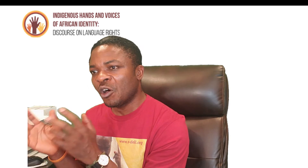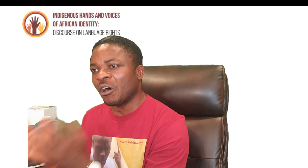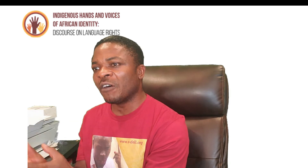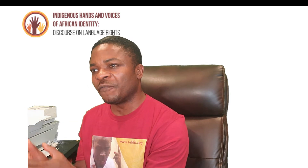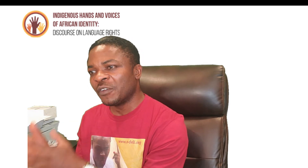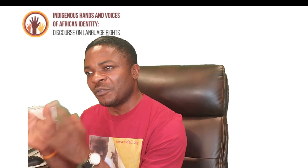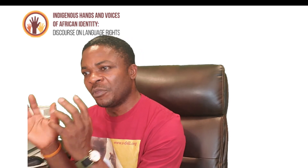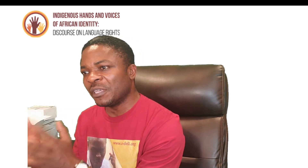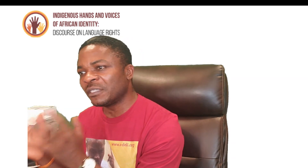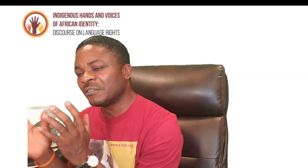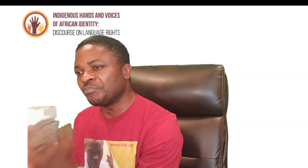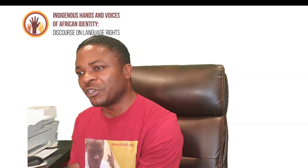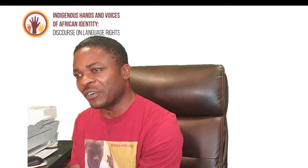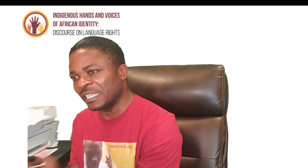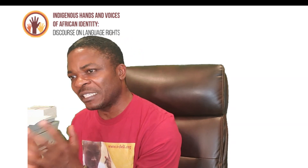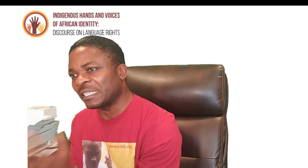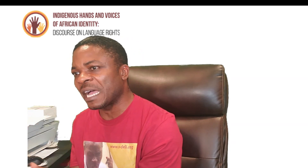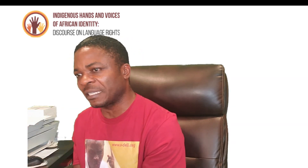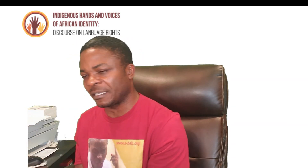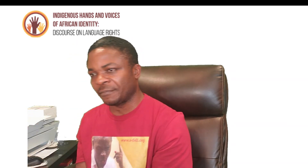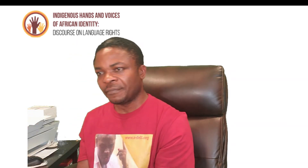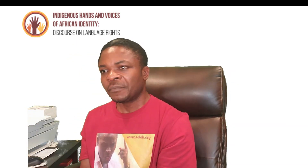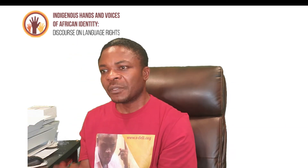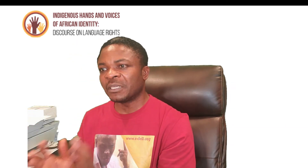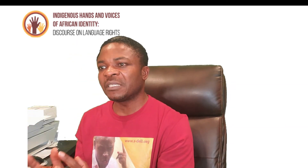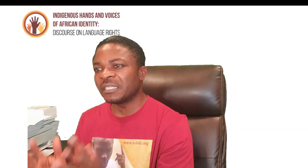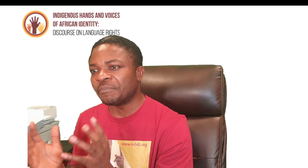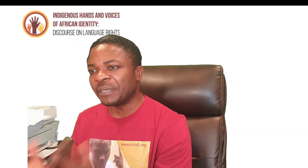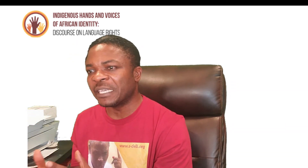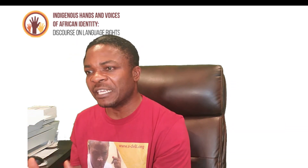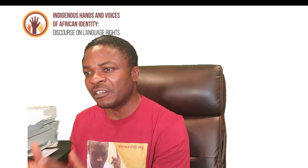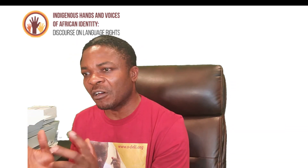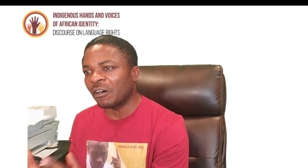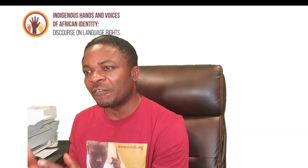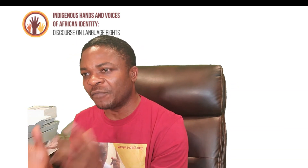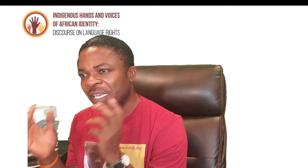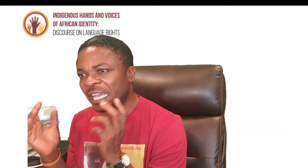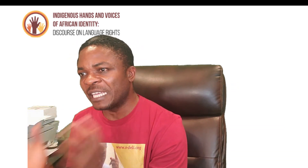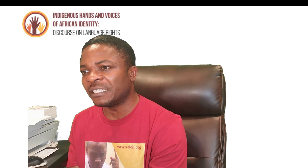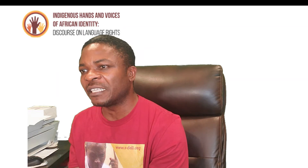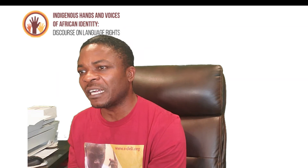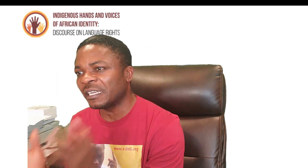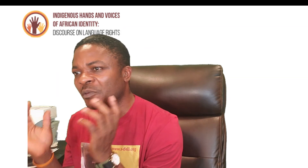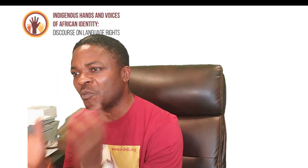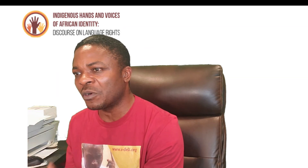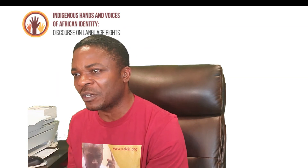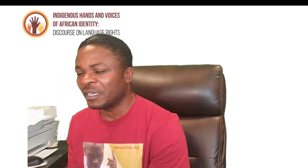expansion of this great task. This is the beginning of the